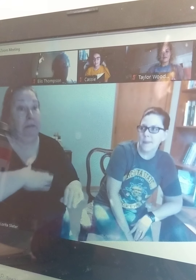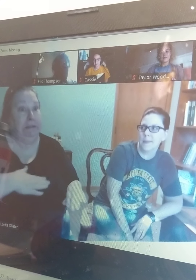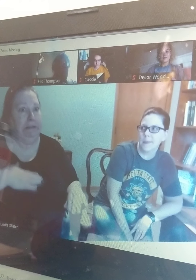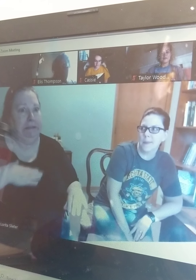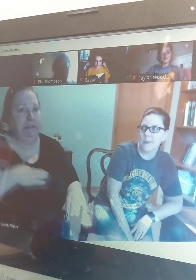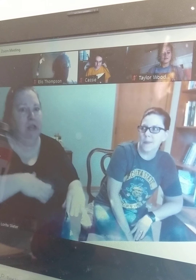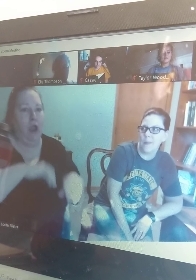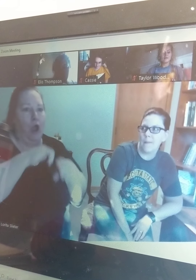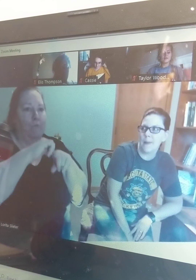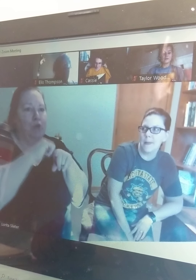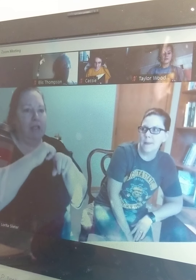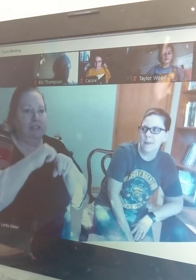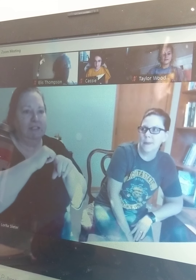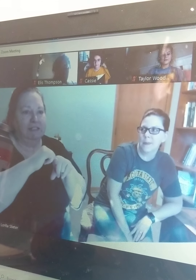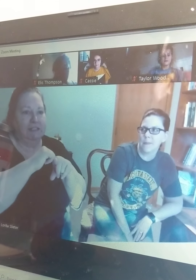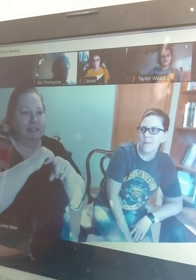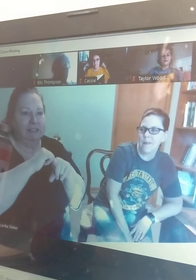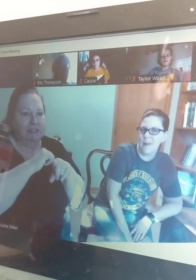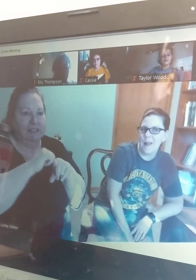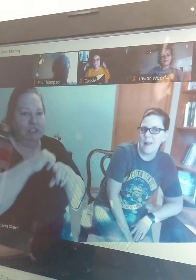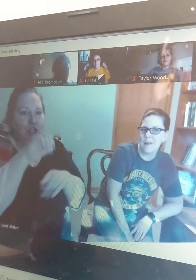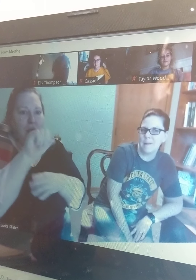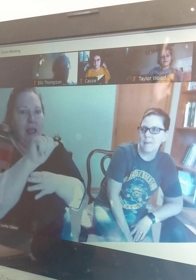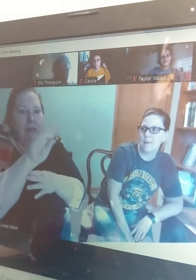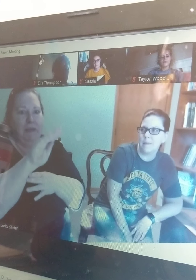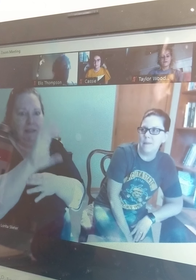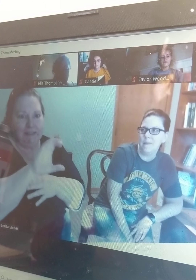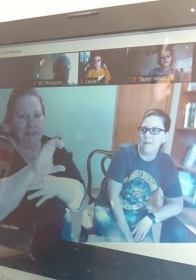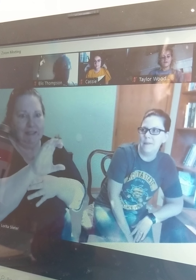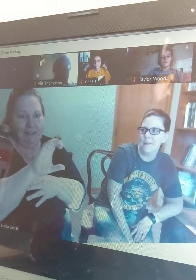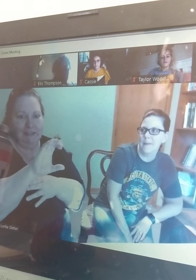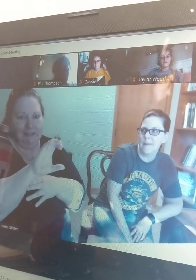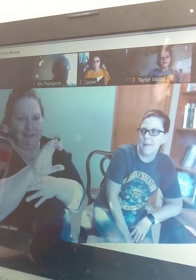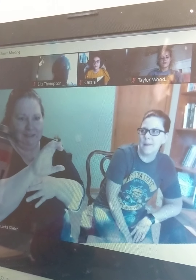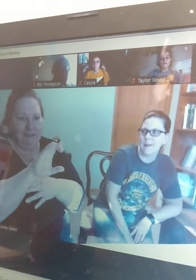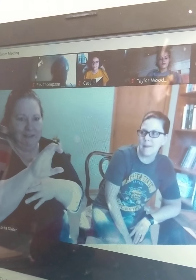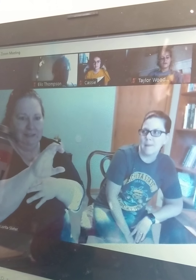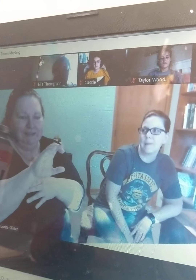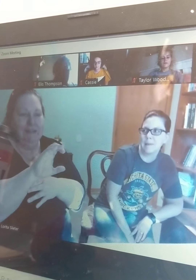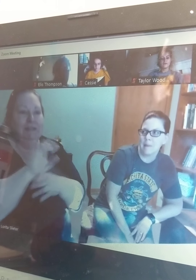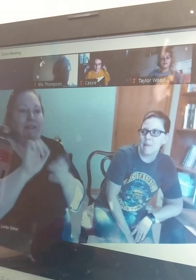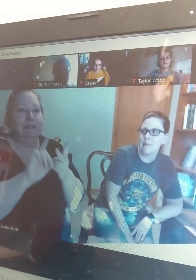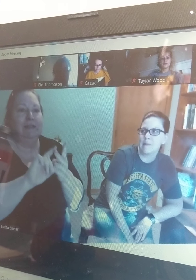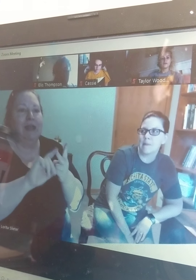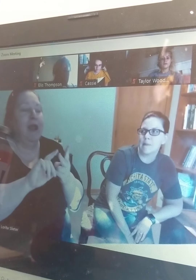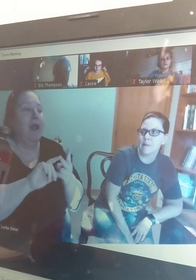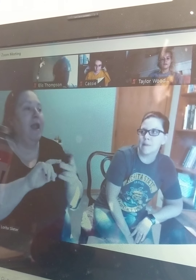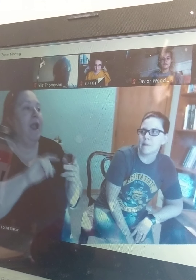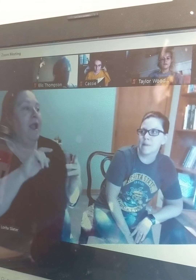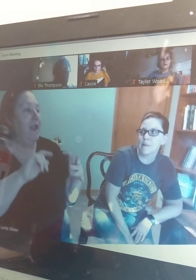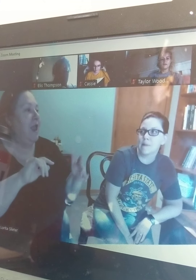It has pictures of the alphabet. So please make sure that you're practicing your alphabet.